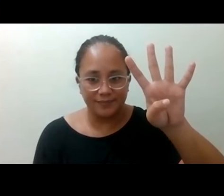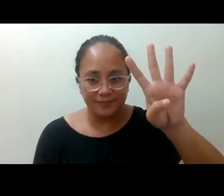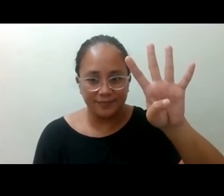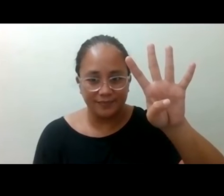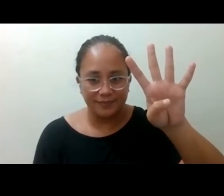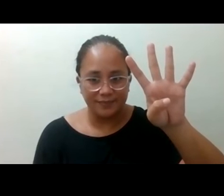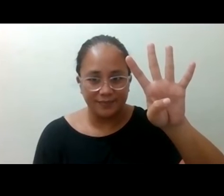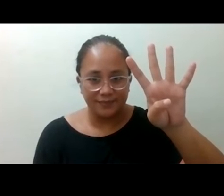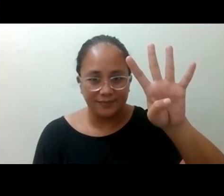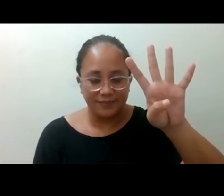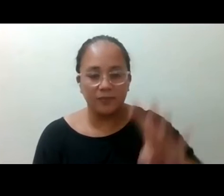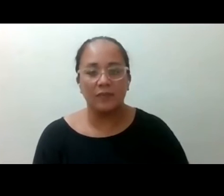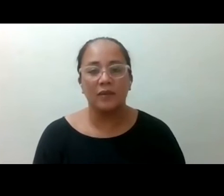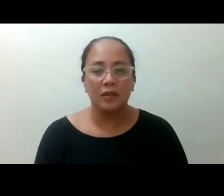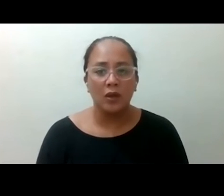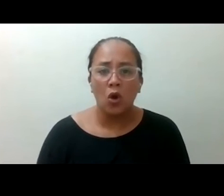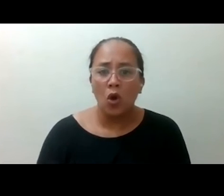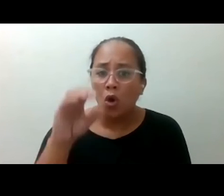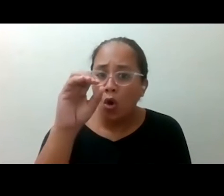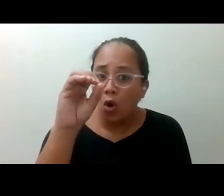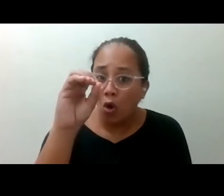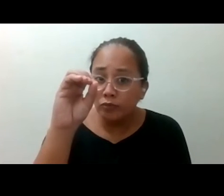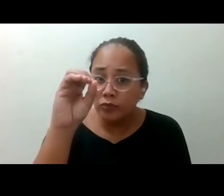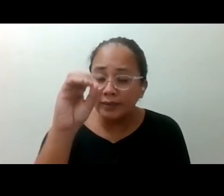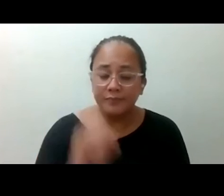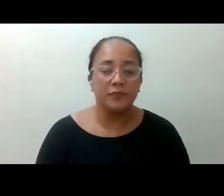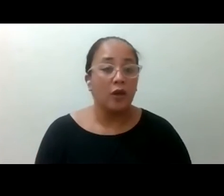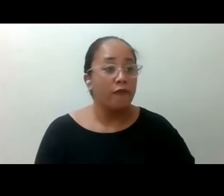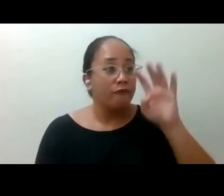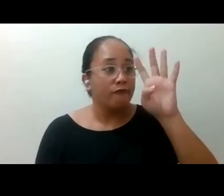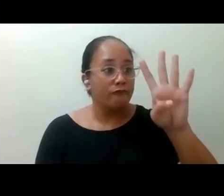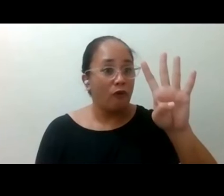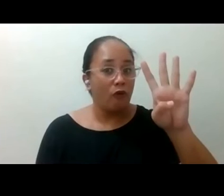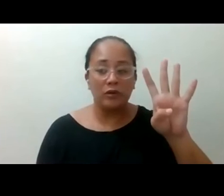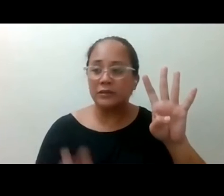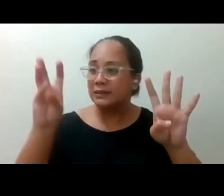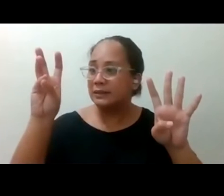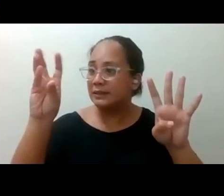The object of 4:16 together is 16.